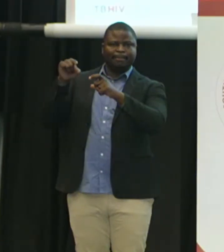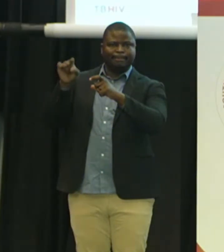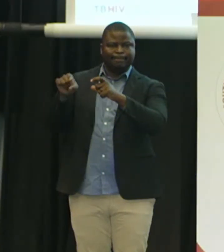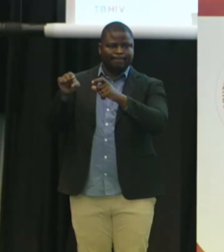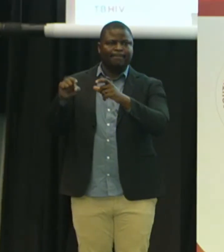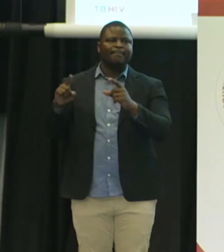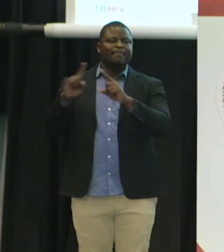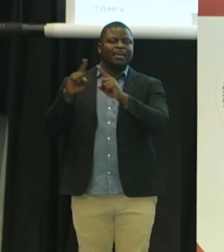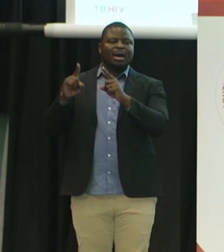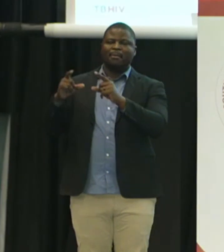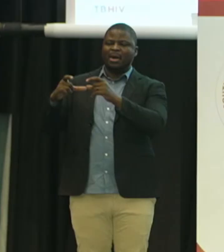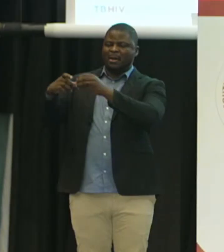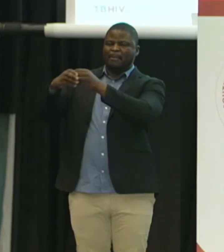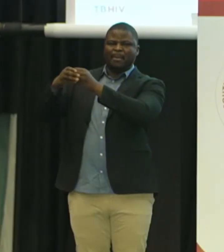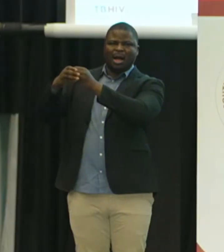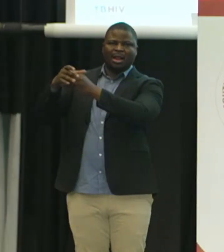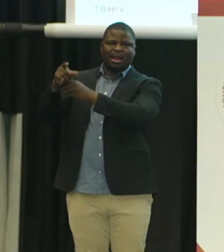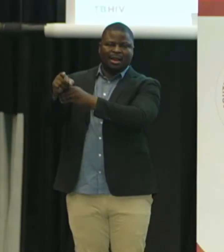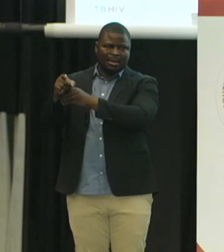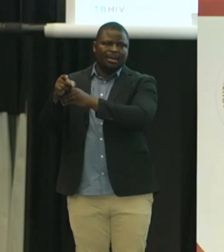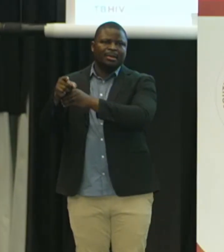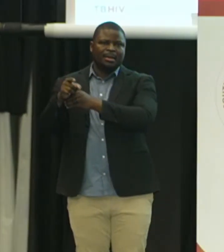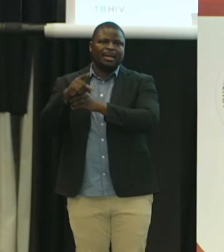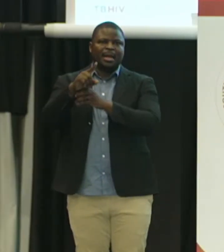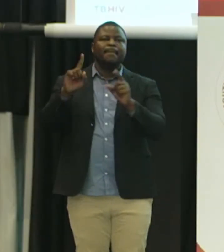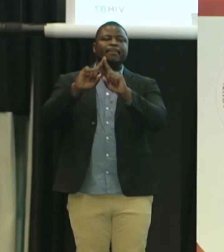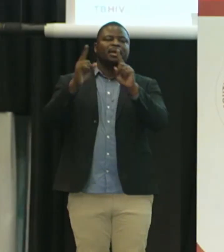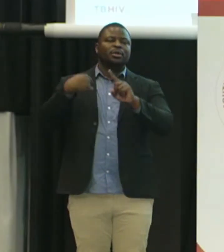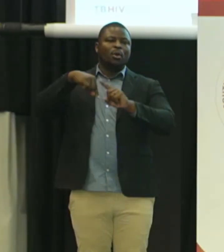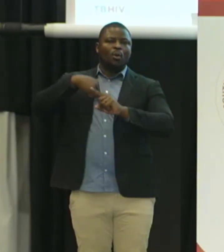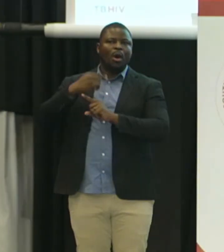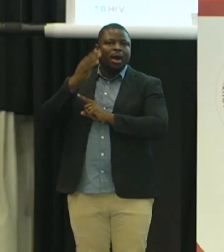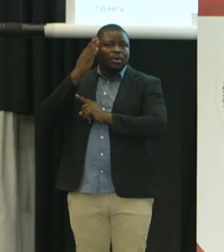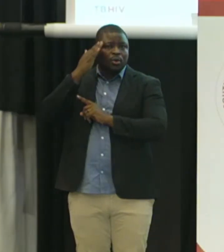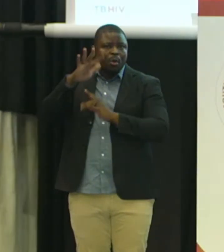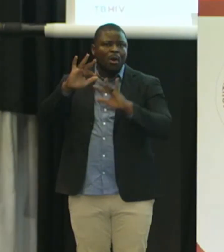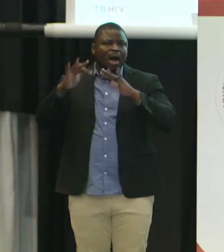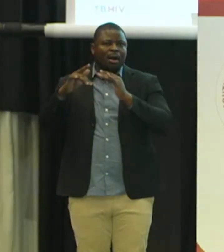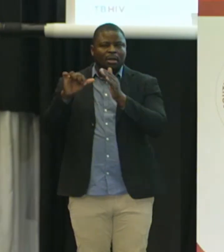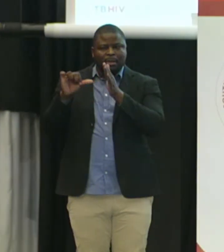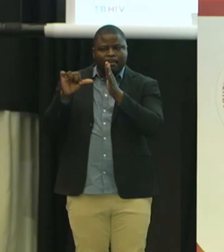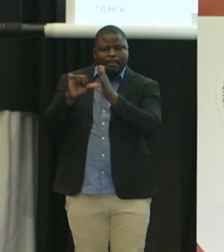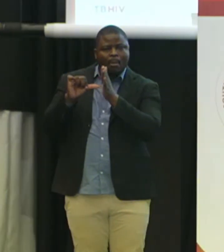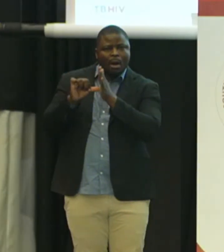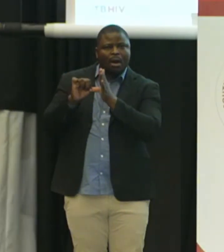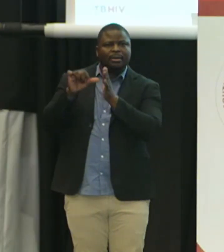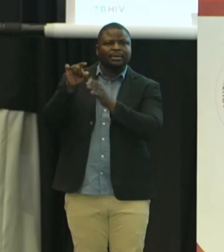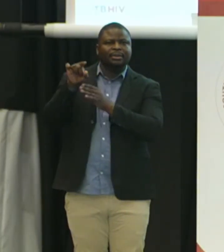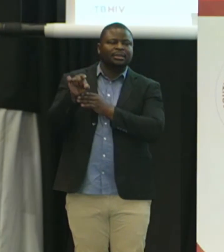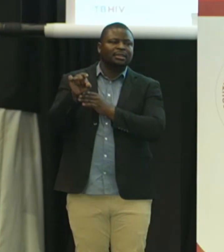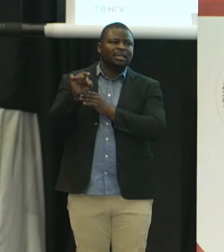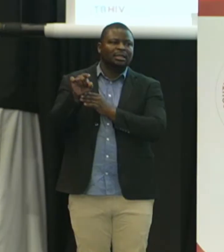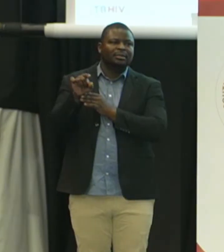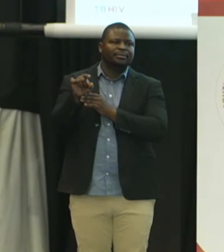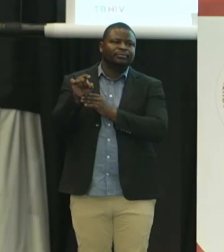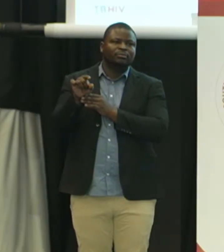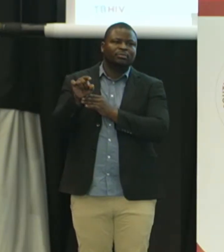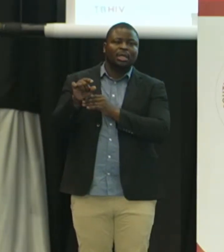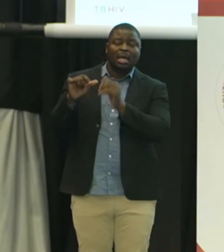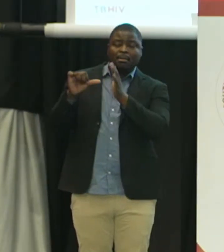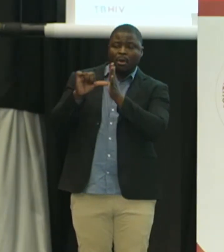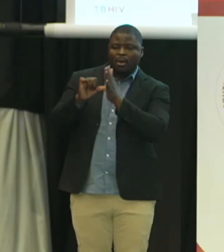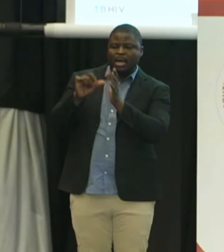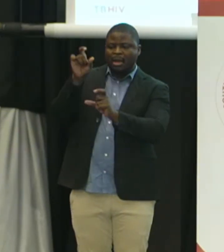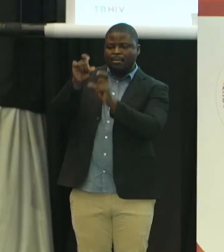are small, but we know how important it is that people that are part of